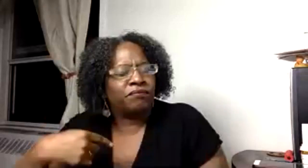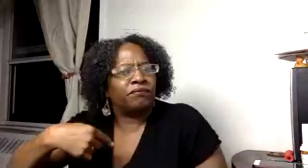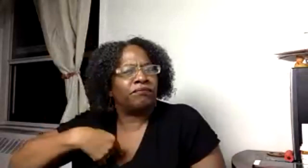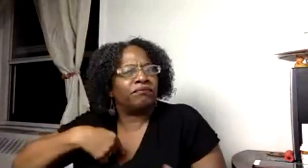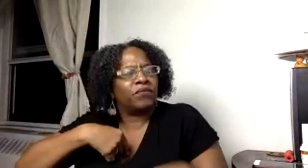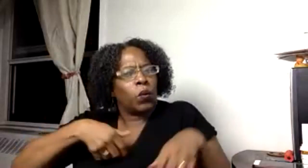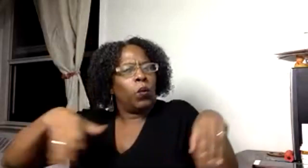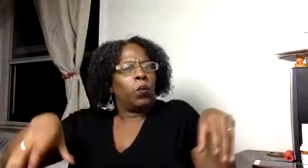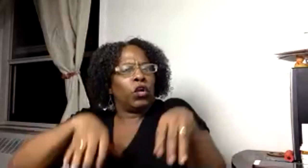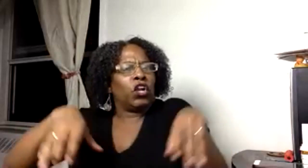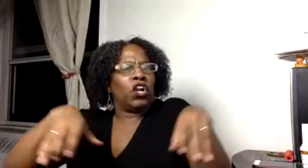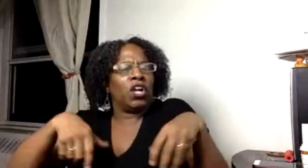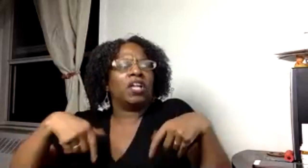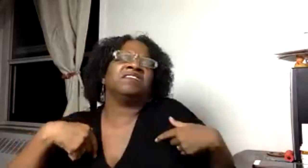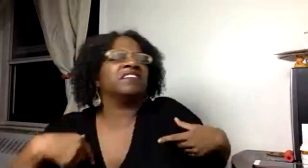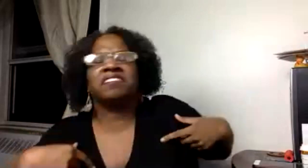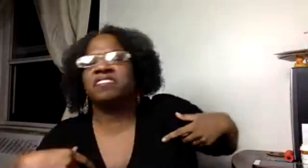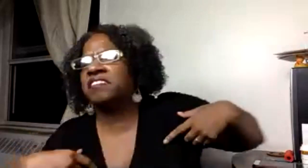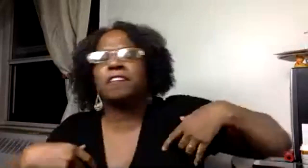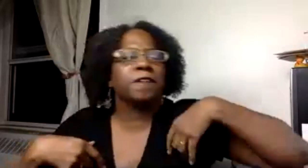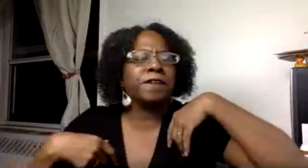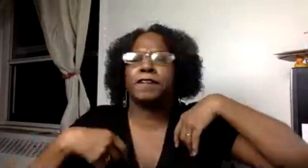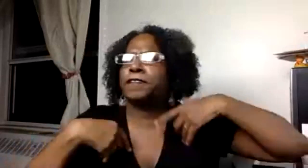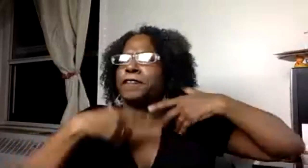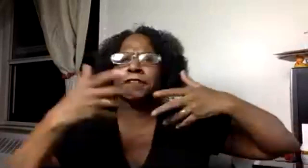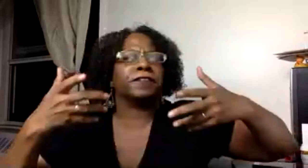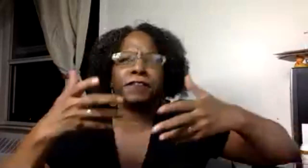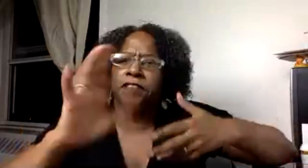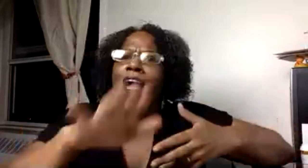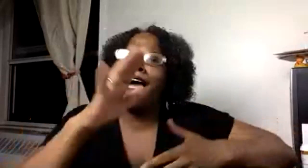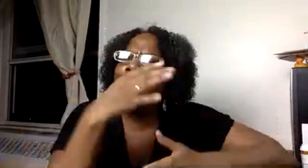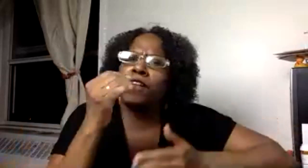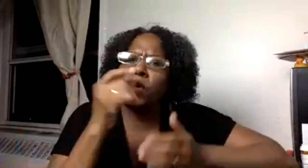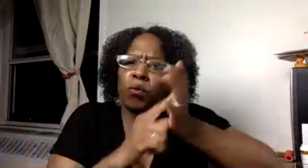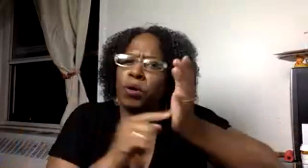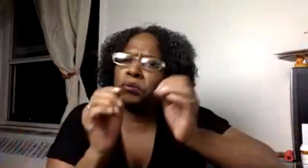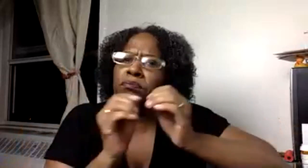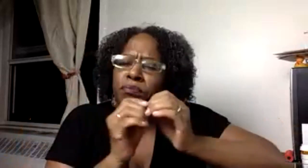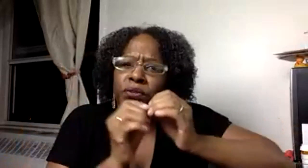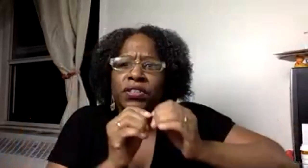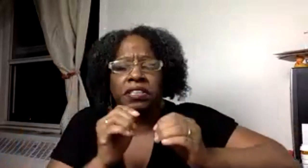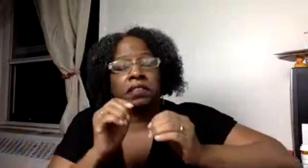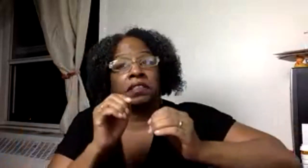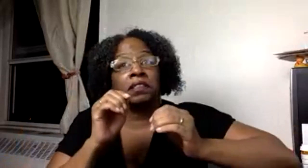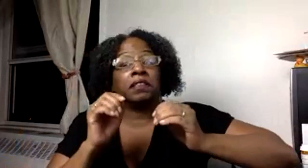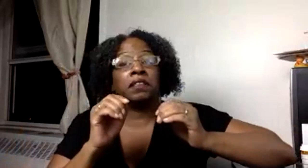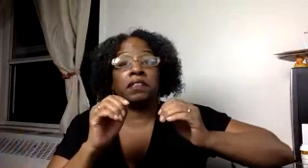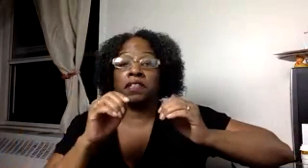labels and my identification and prove that I worked with this person. Like, no, that's a lot of work